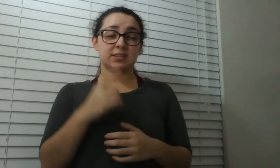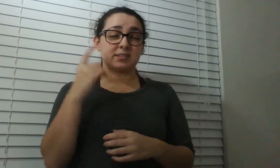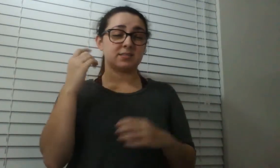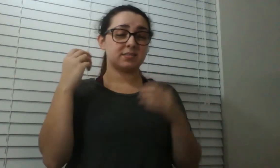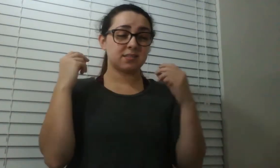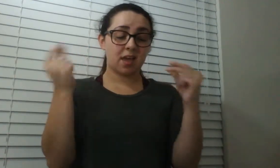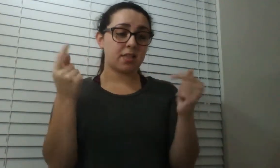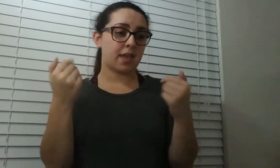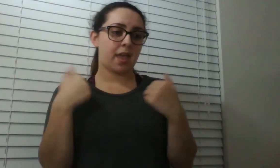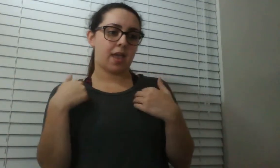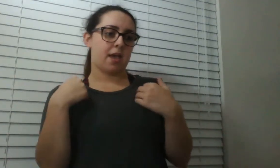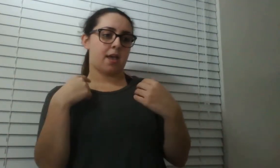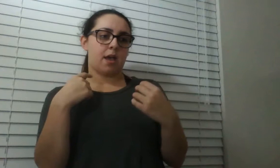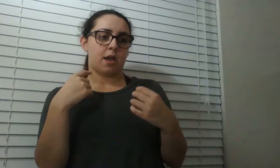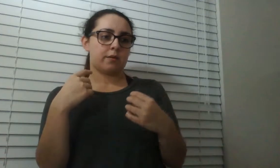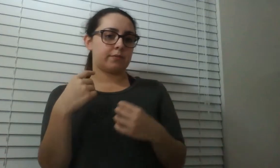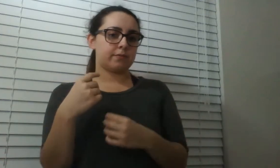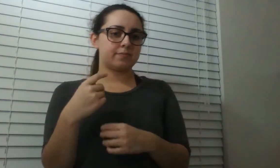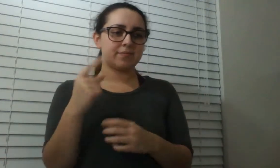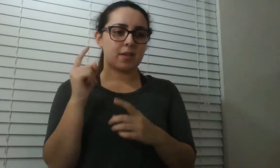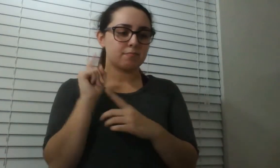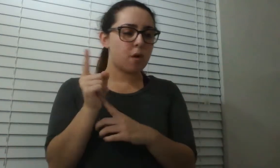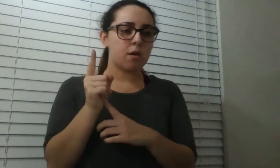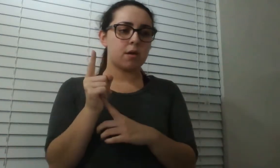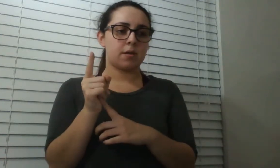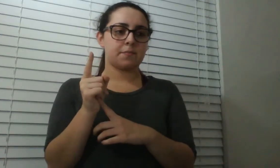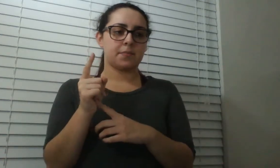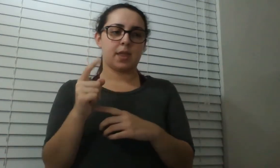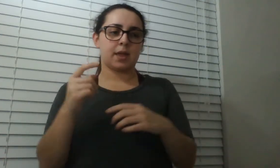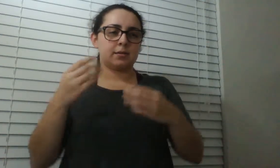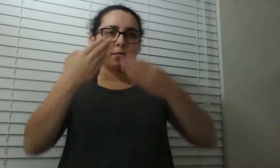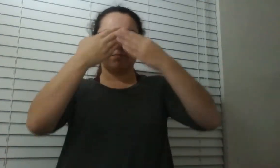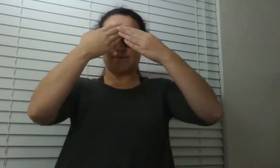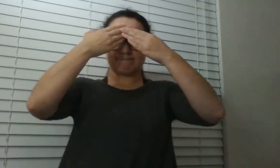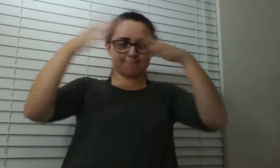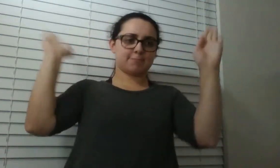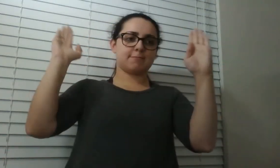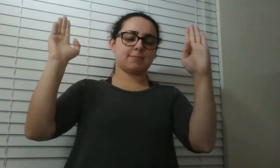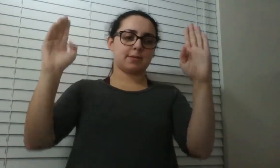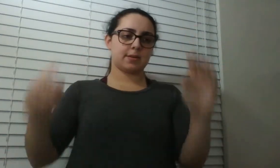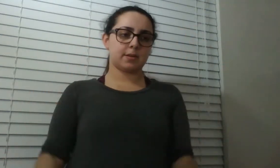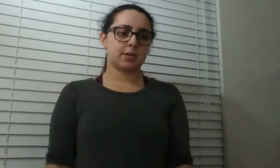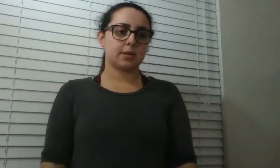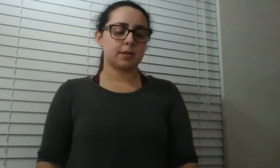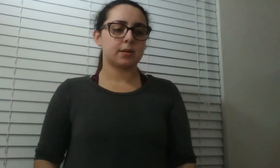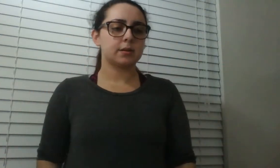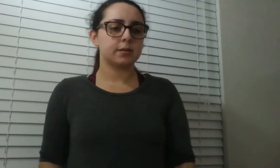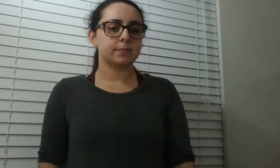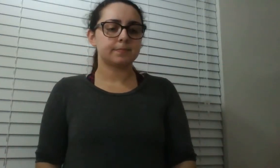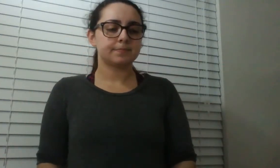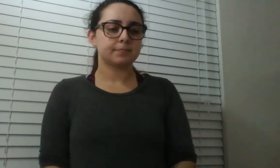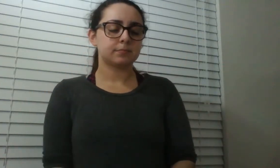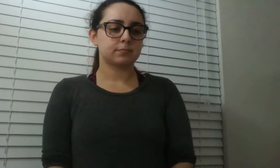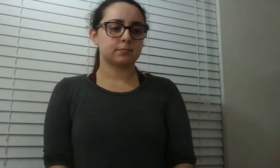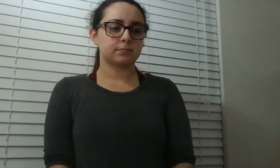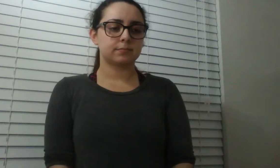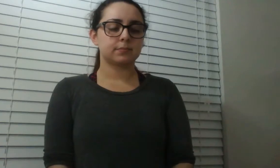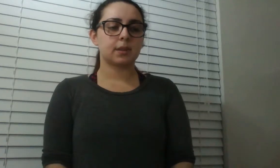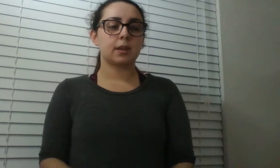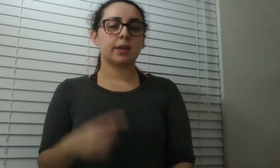Scorpion? What's there? That just open it up. Scorpion sighting. Into something much